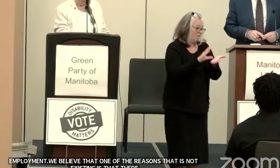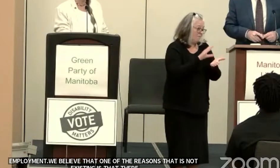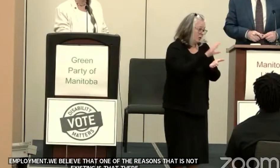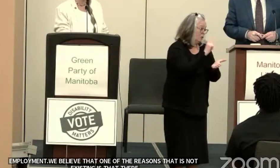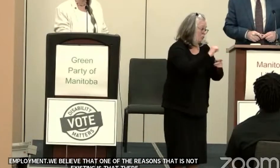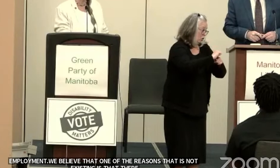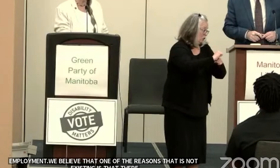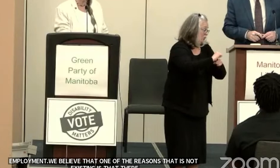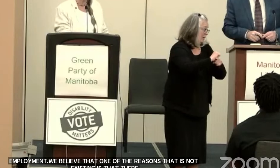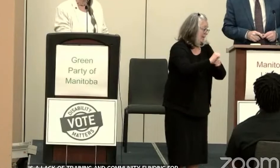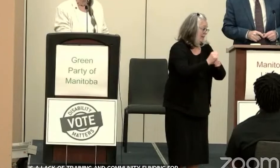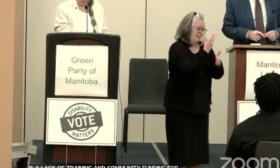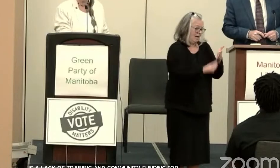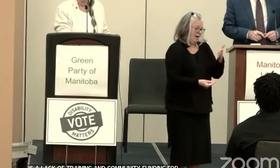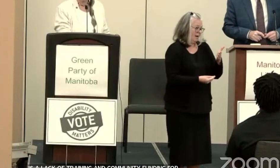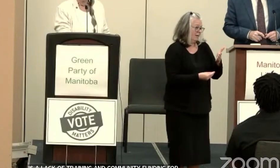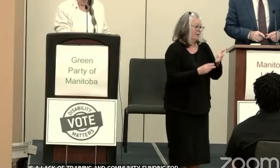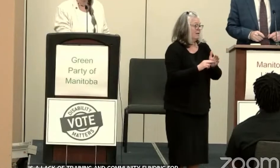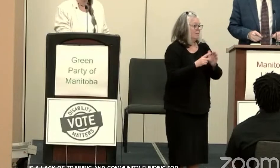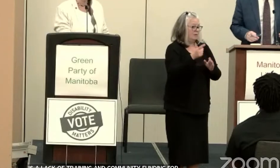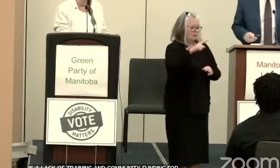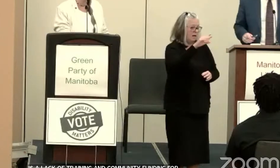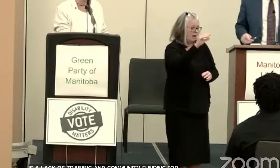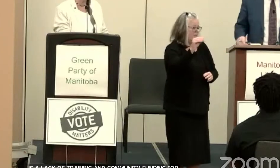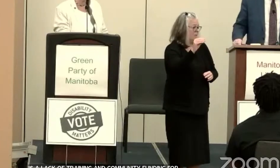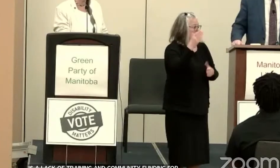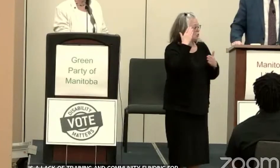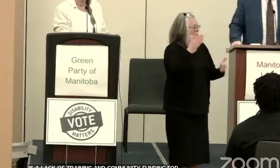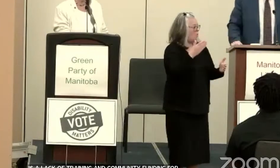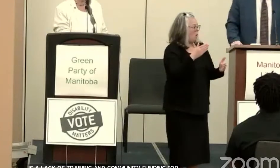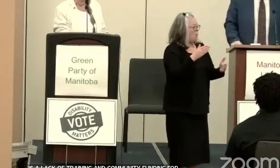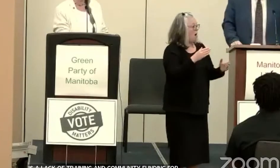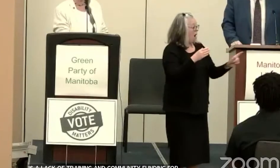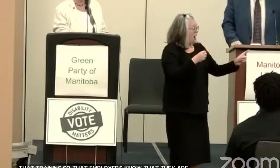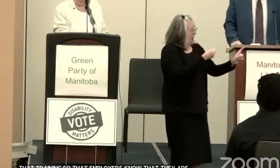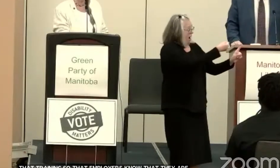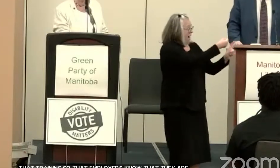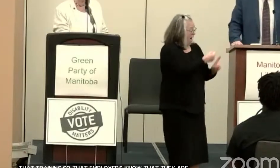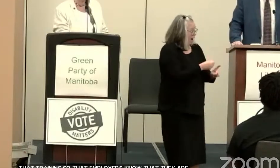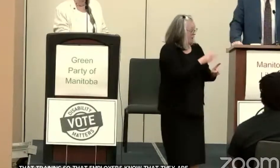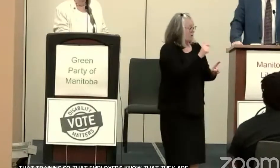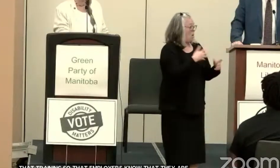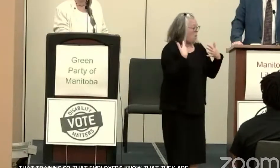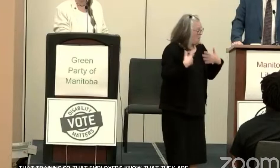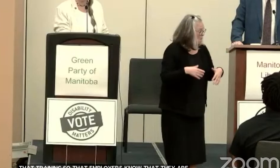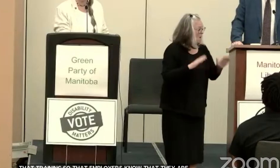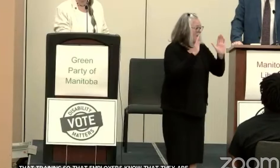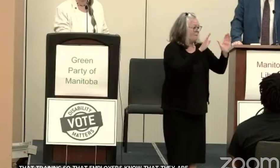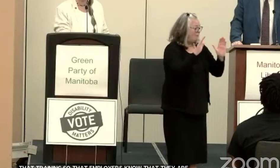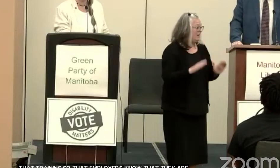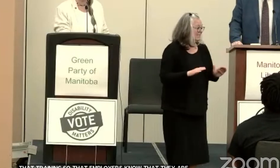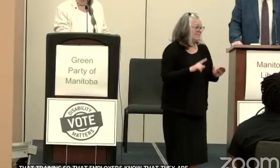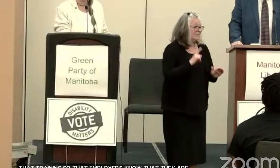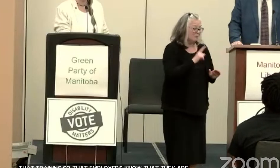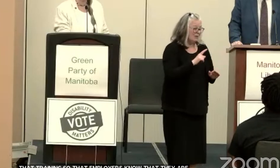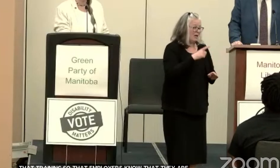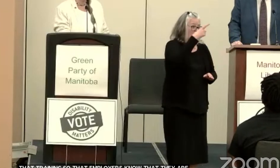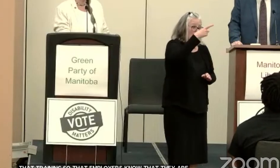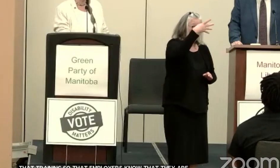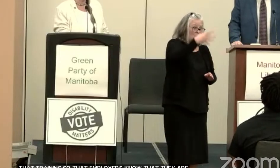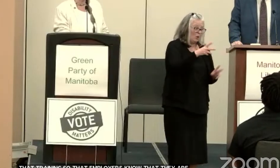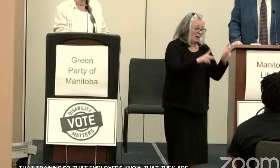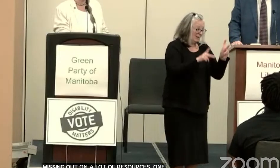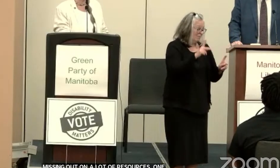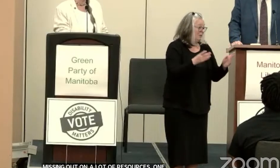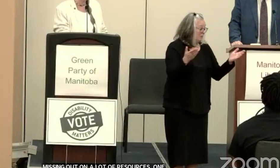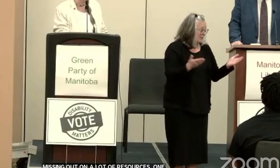training, so that employers know that they are missing out on a lot of resources, that 1/4 of the population